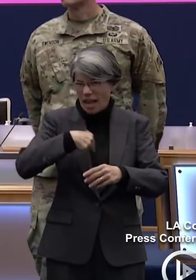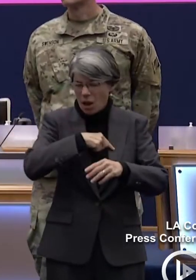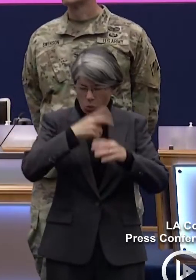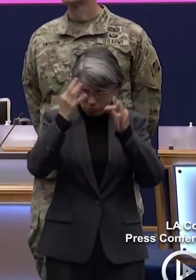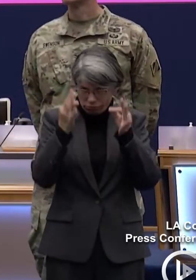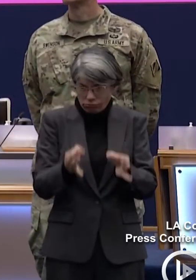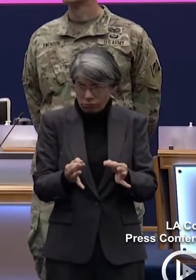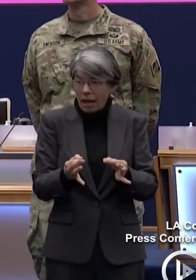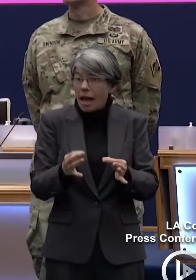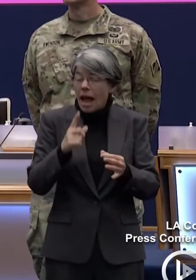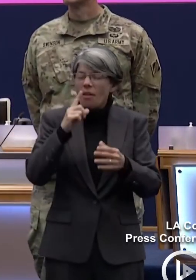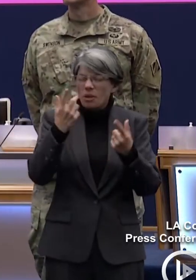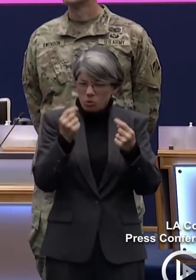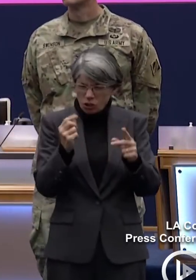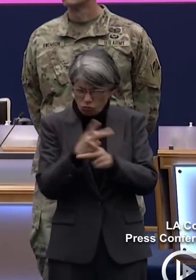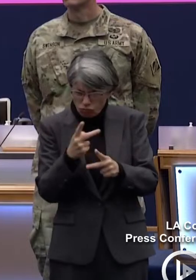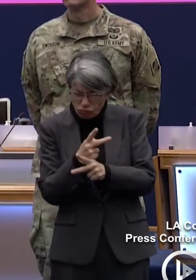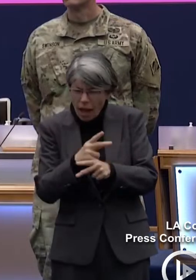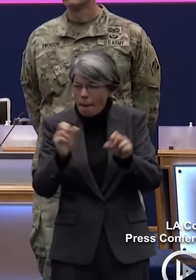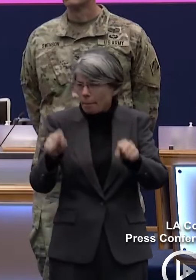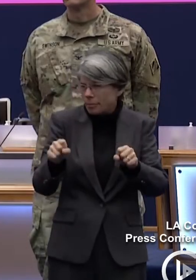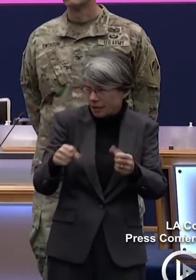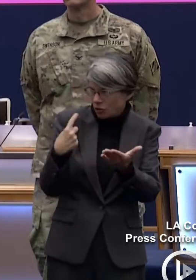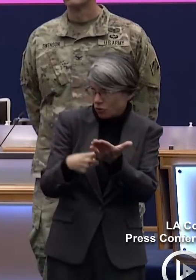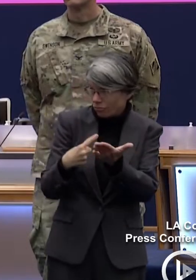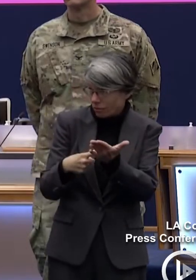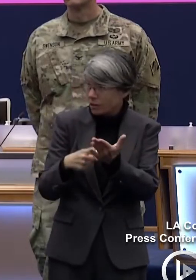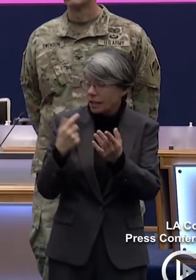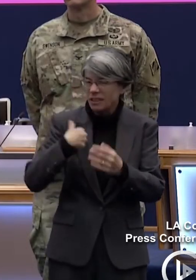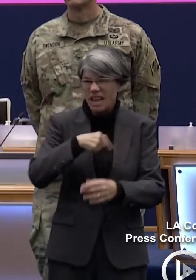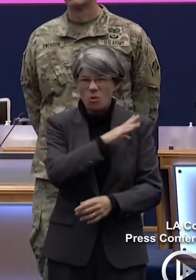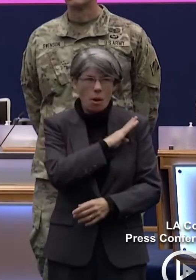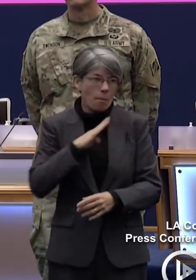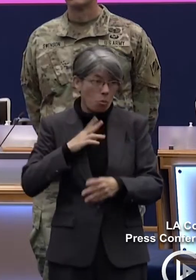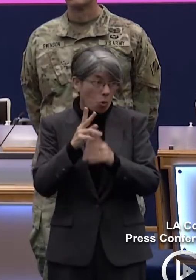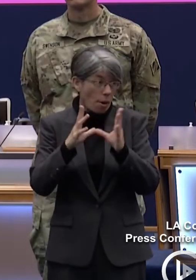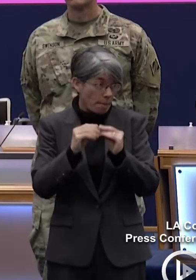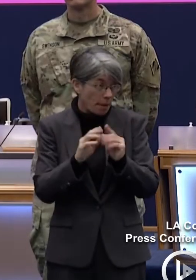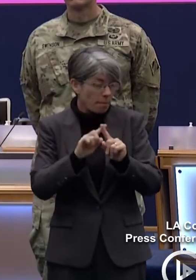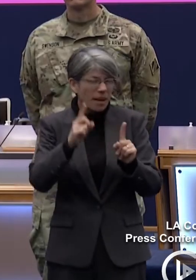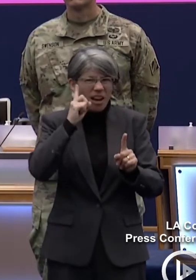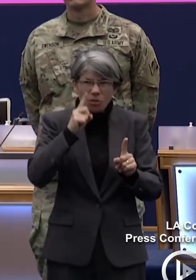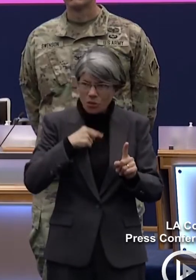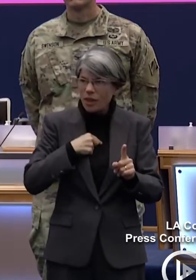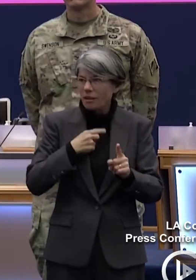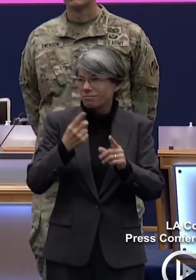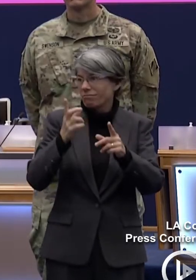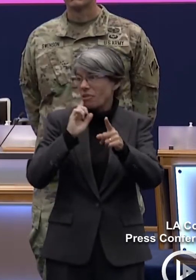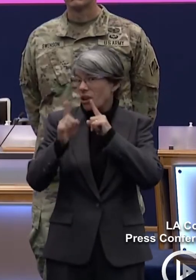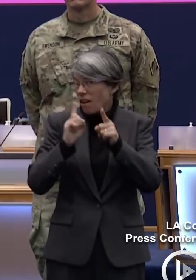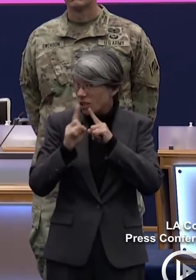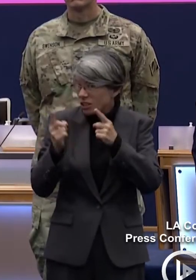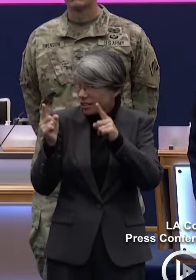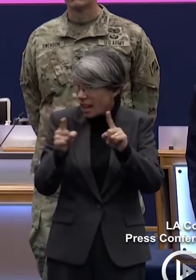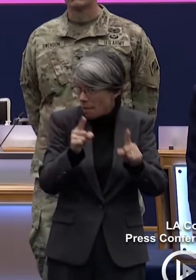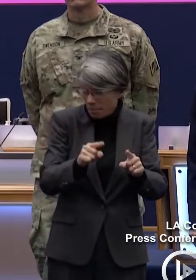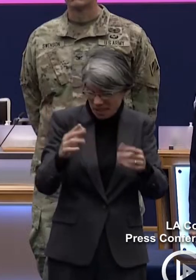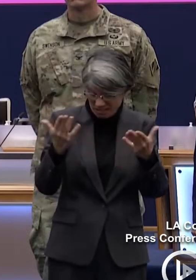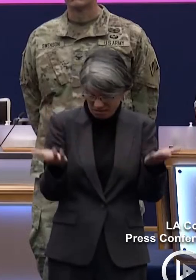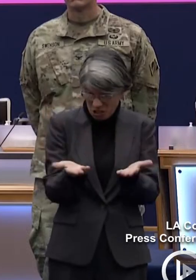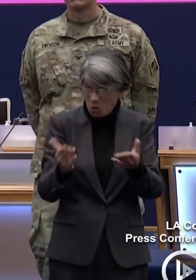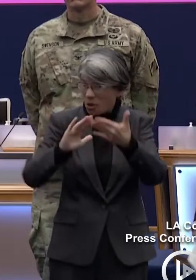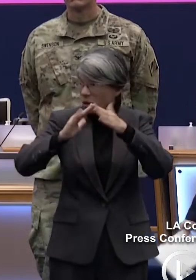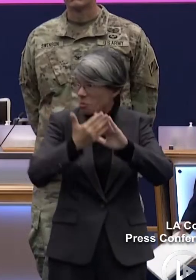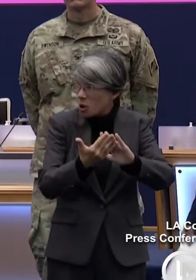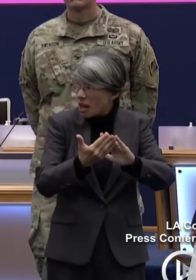and that is what is being potentially discussed at our board meeting. But I think given the conversations that have happened in the community,